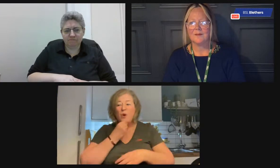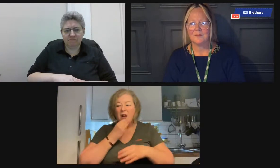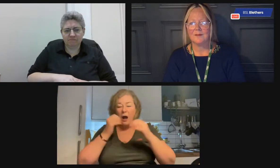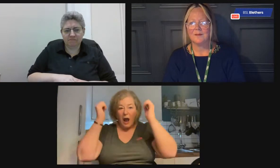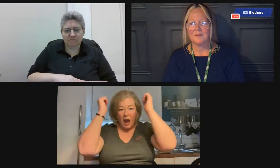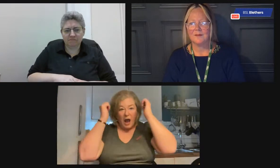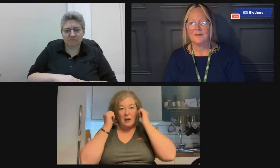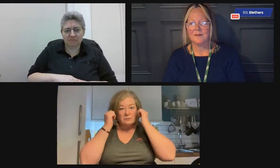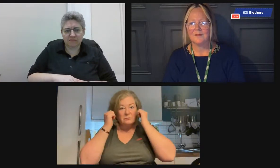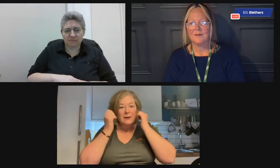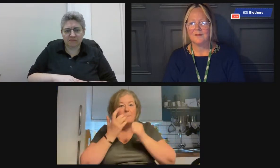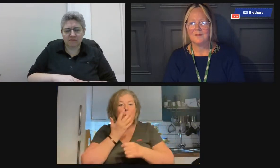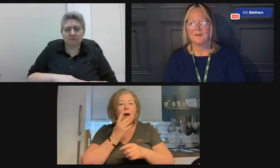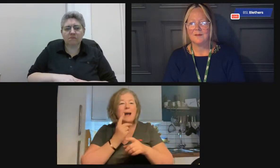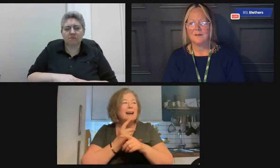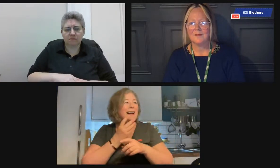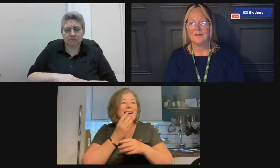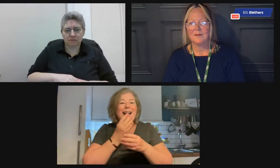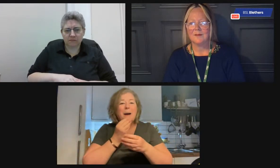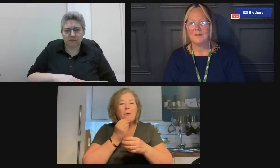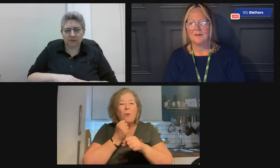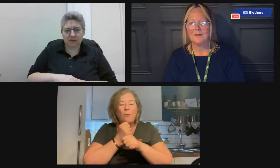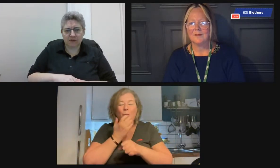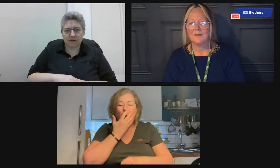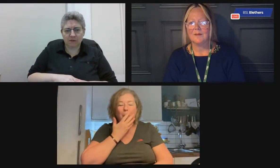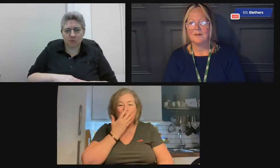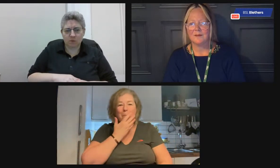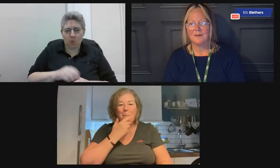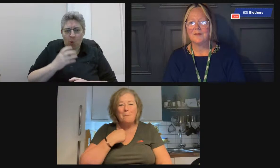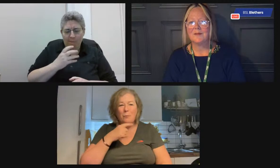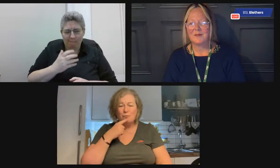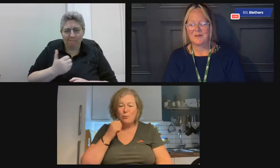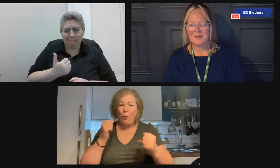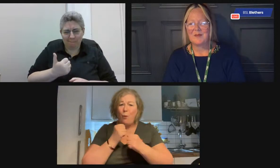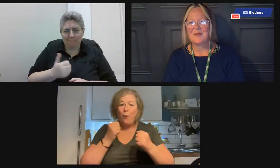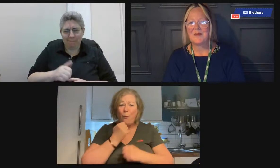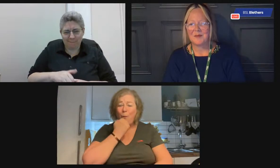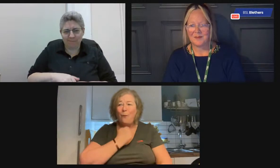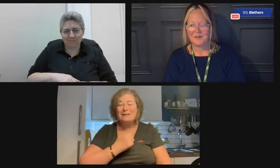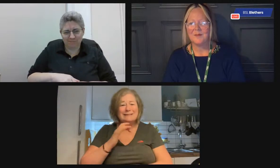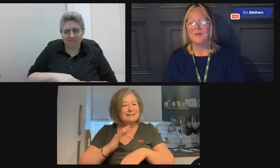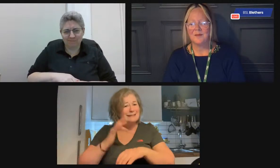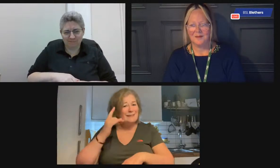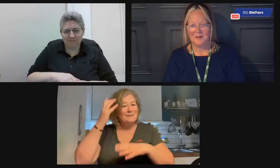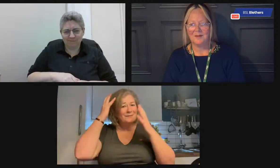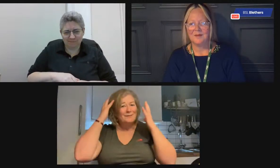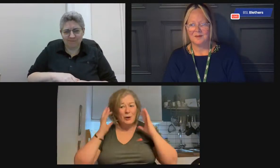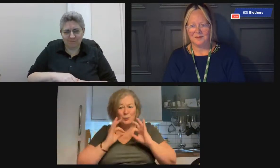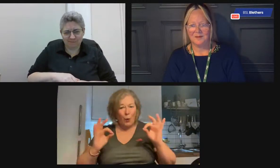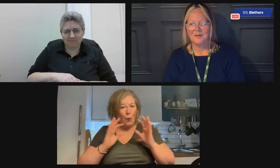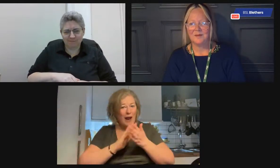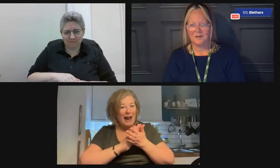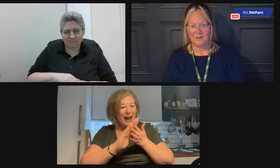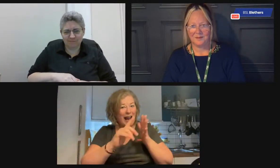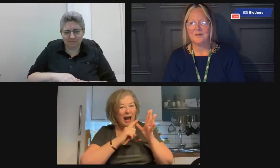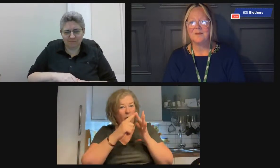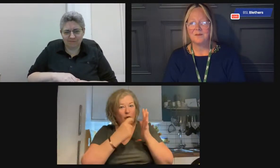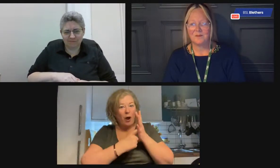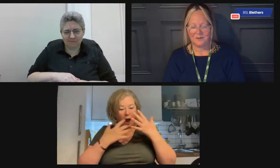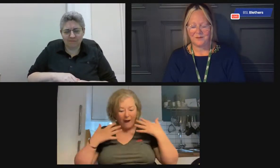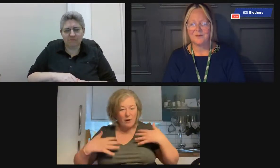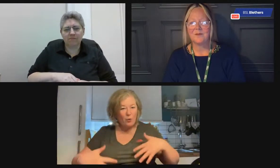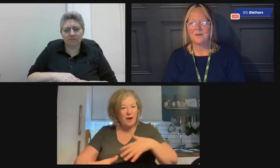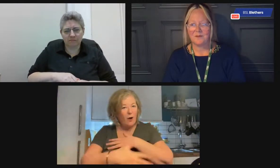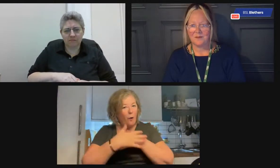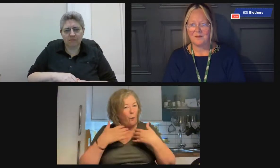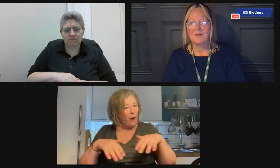time. So I was using all the kind of like warm kind of hats, and when